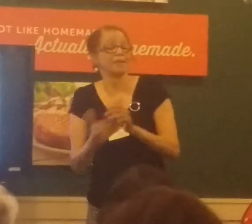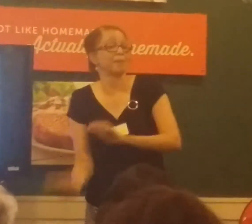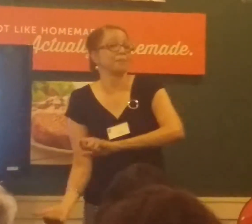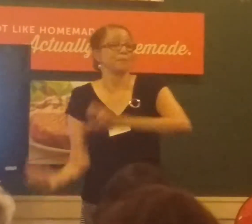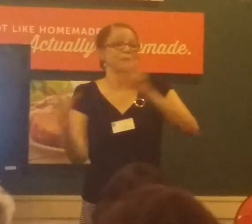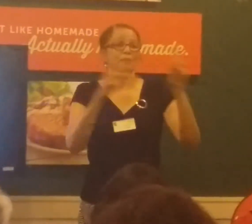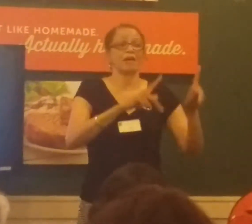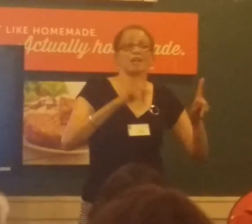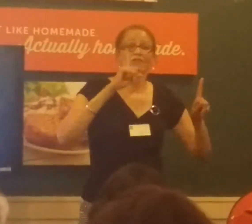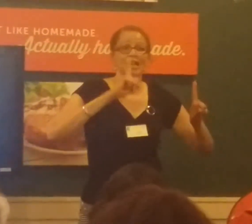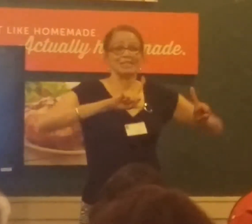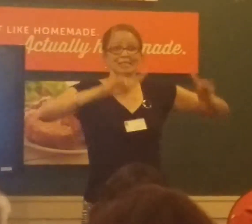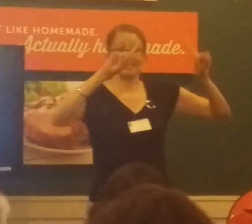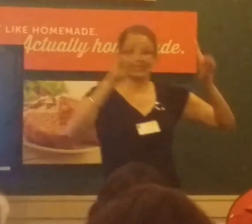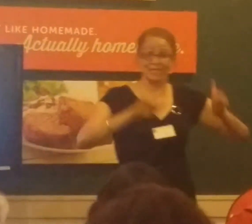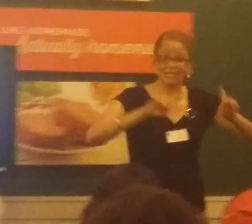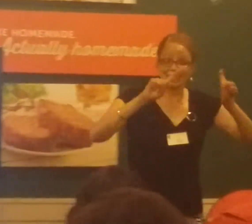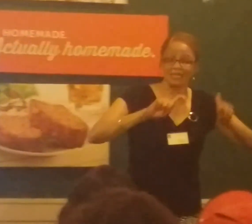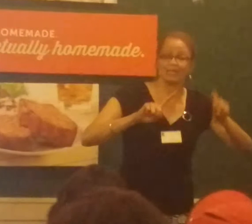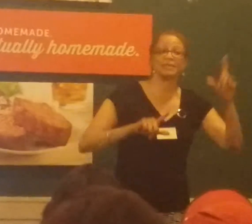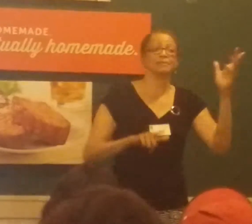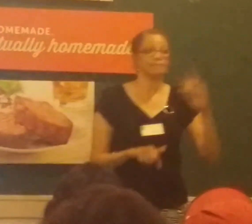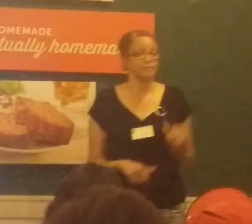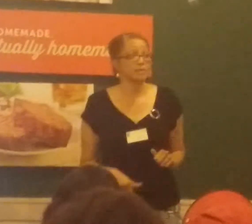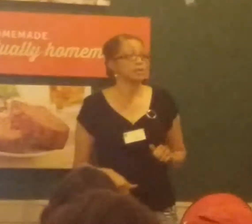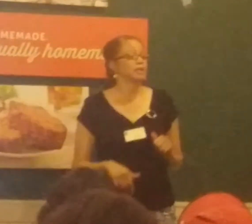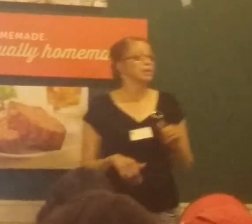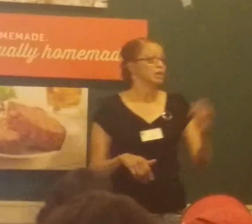A year later, I went back for the test.